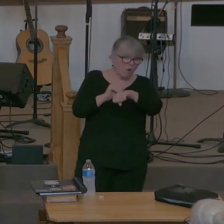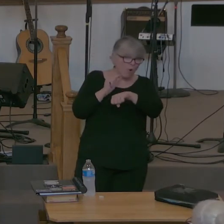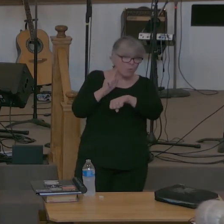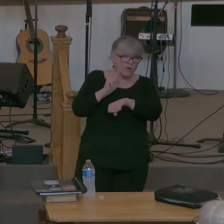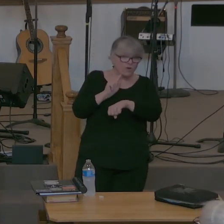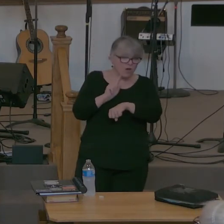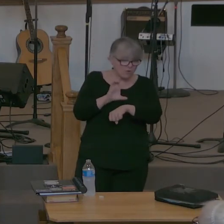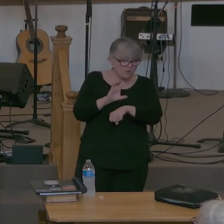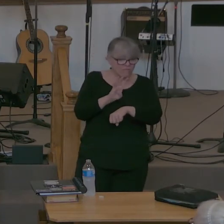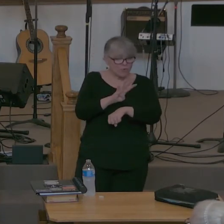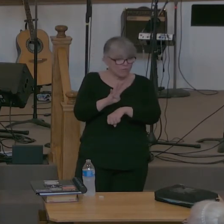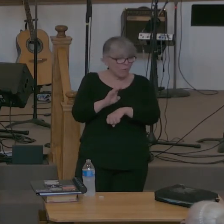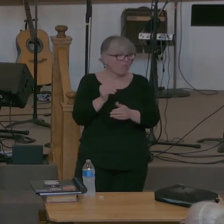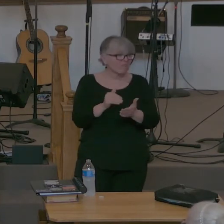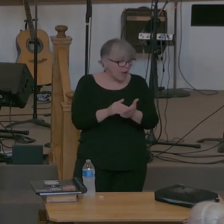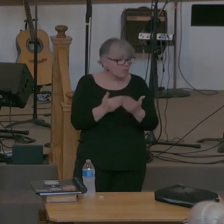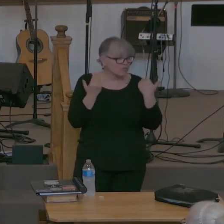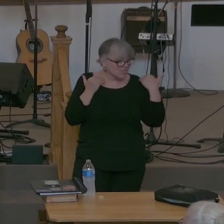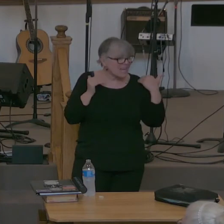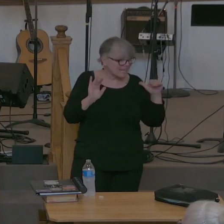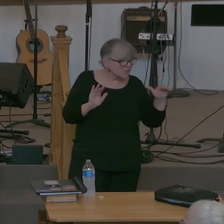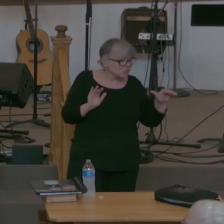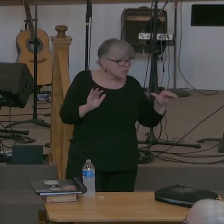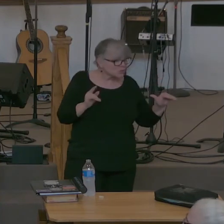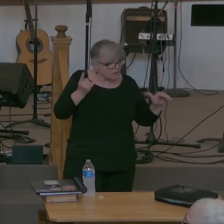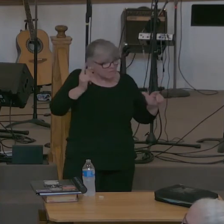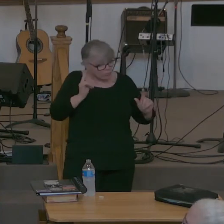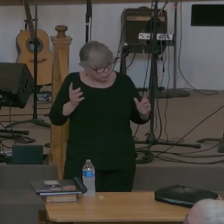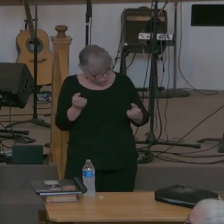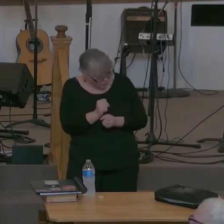right there. Boom. Could have had everybody laid out.